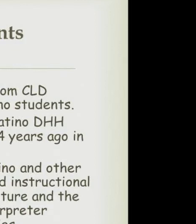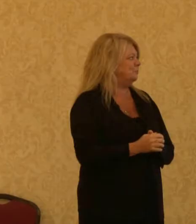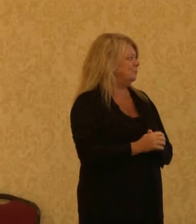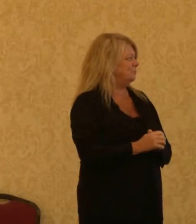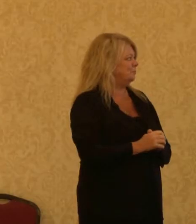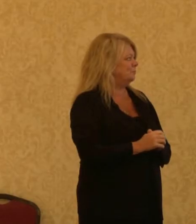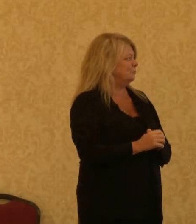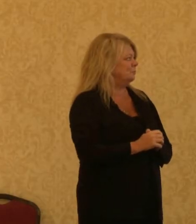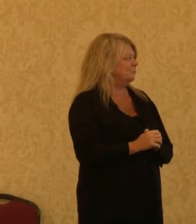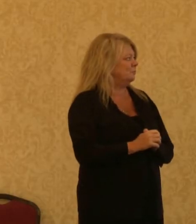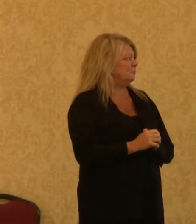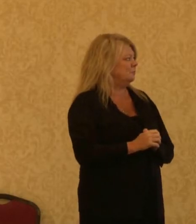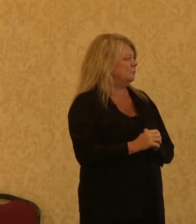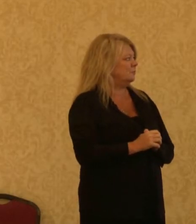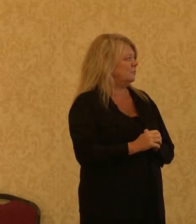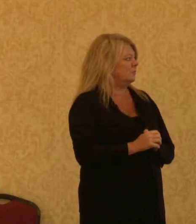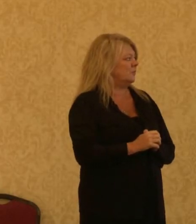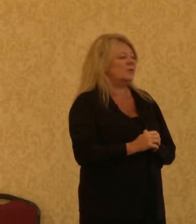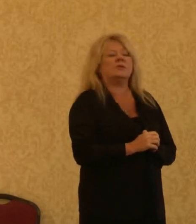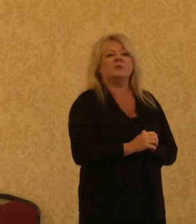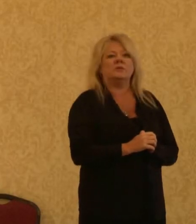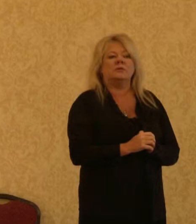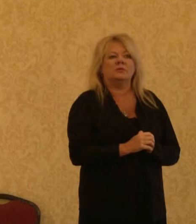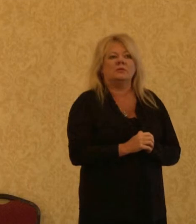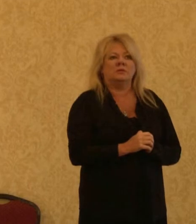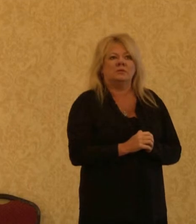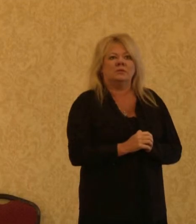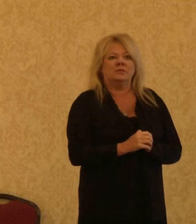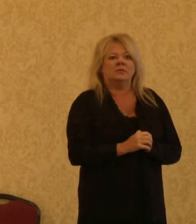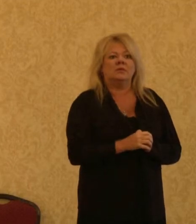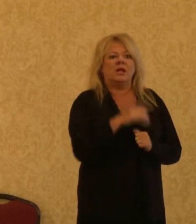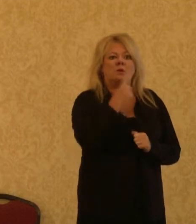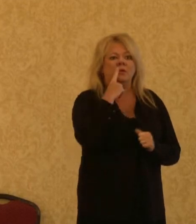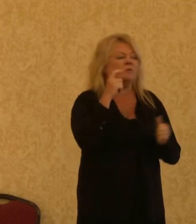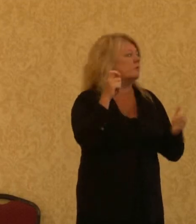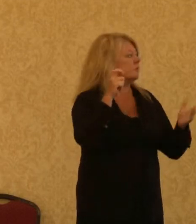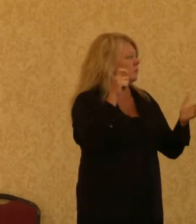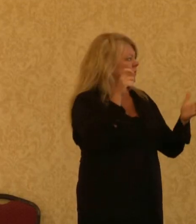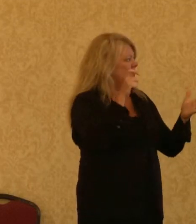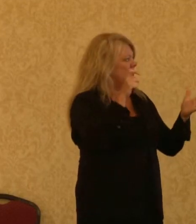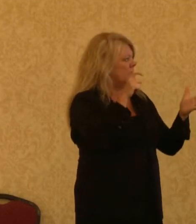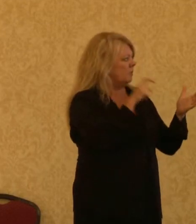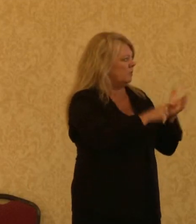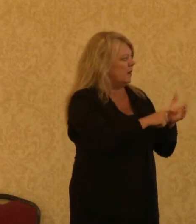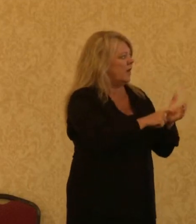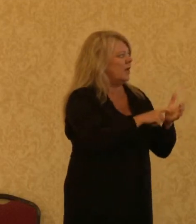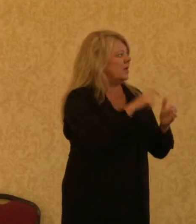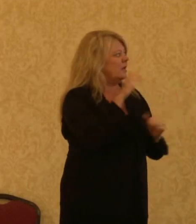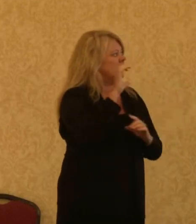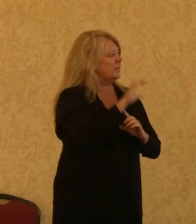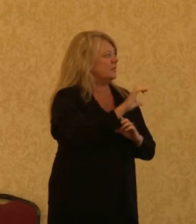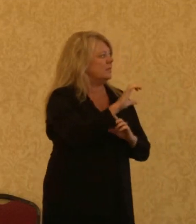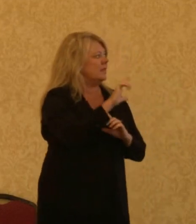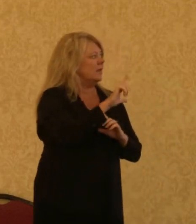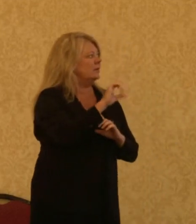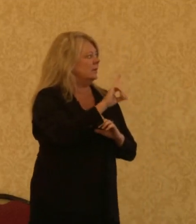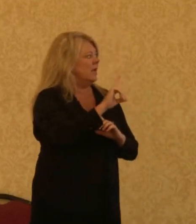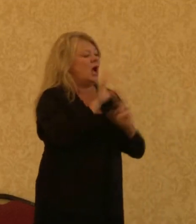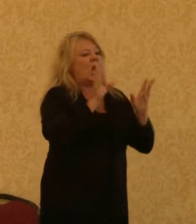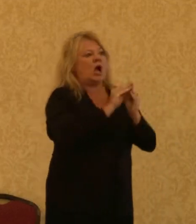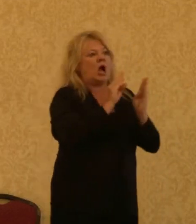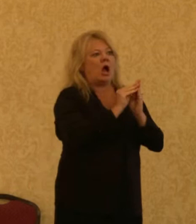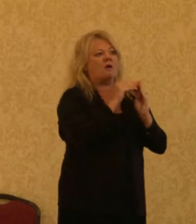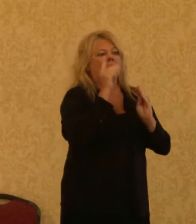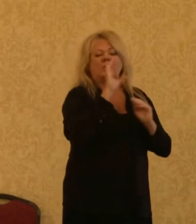appropriate assessment, culturally responsive school environments, and culturally responsive teaching and